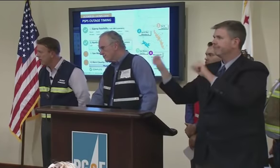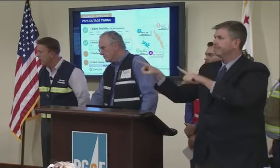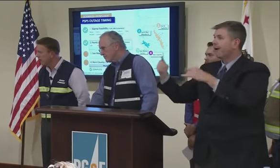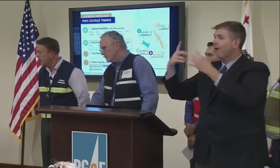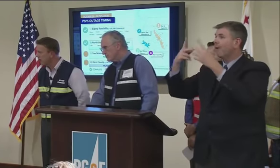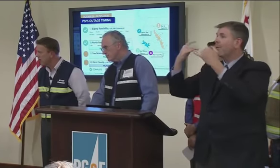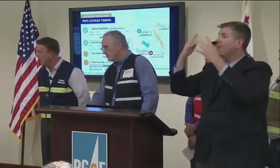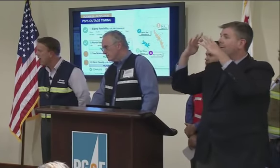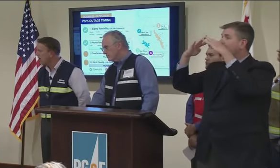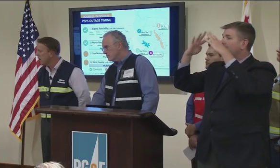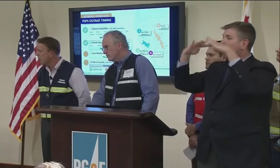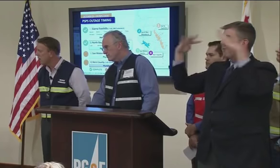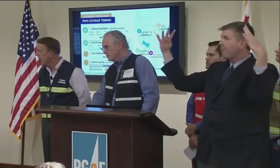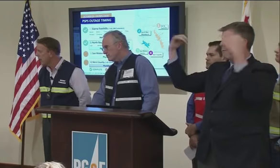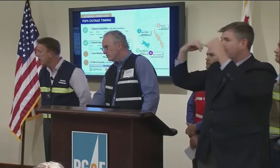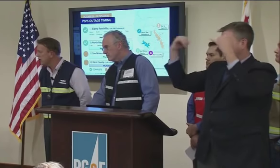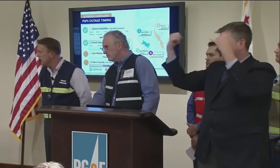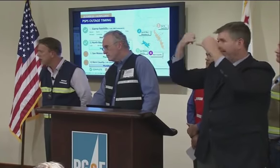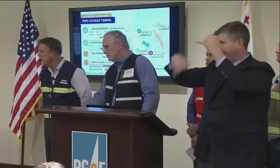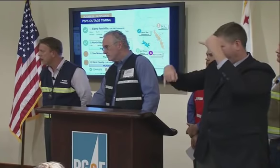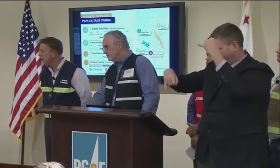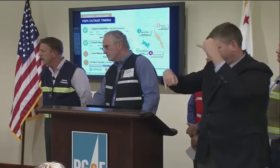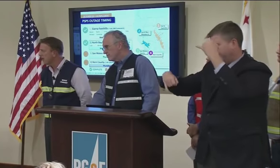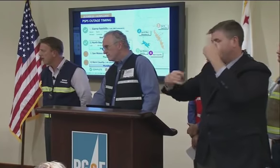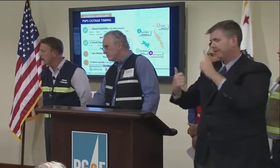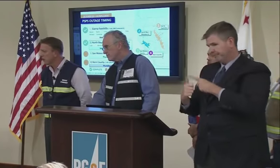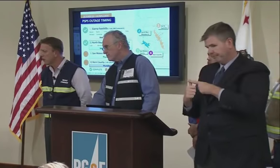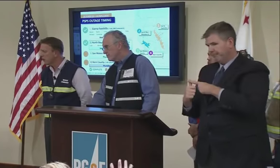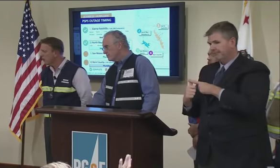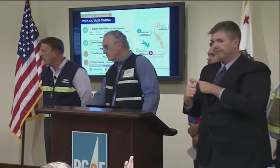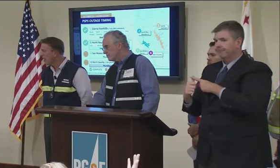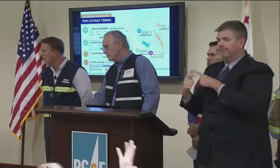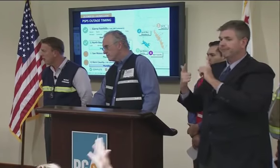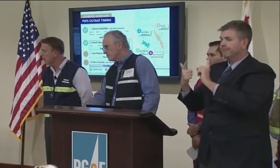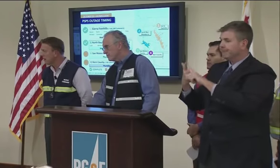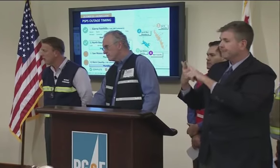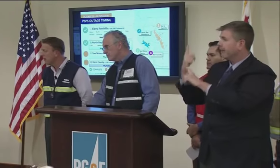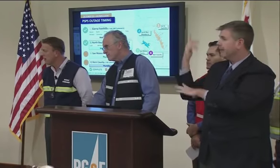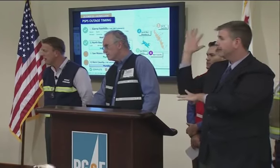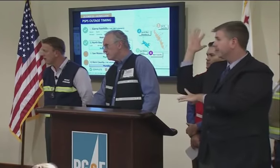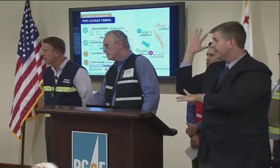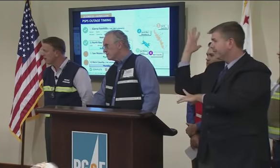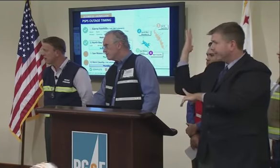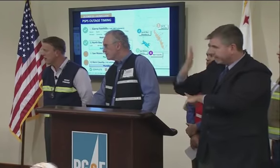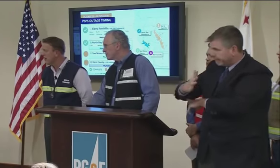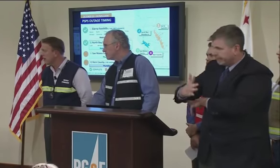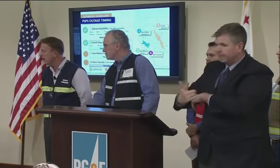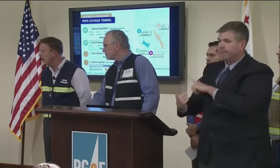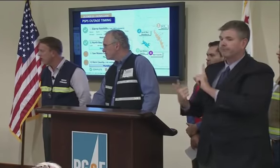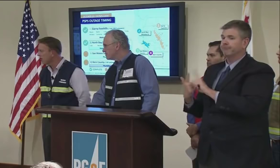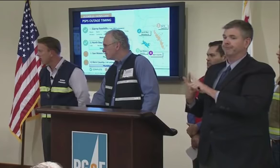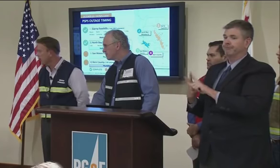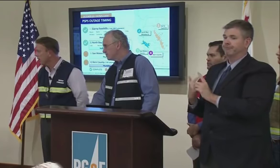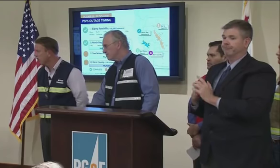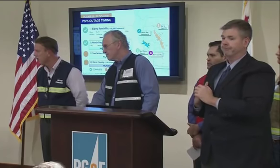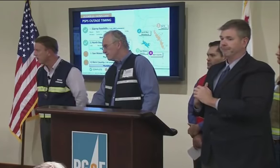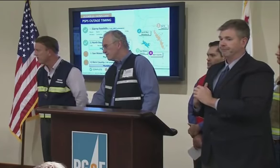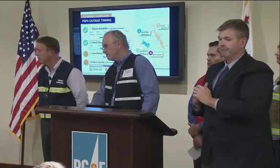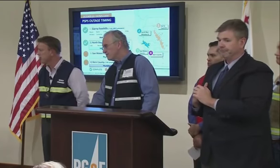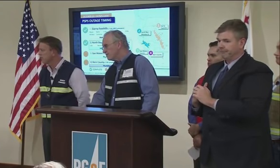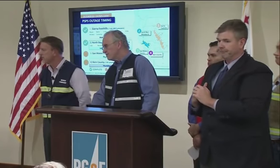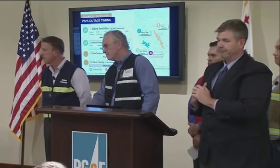our facilities, that type of damage. So that's typically what we find in these big wind events, just debris into our